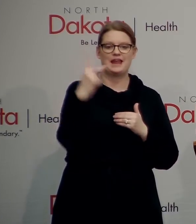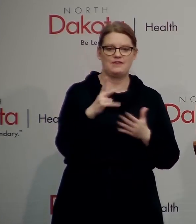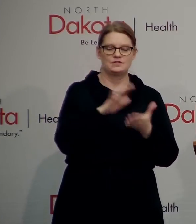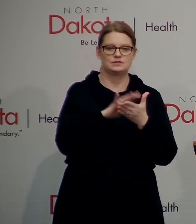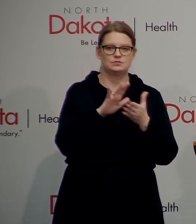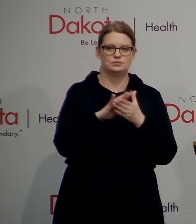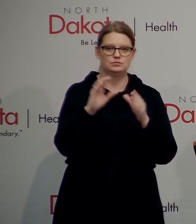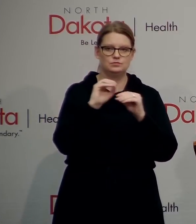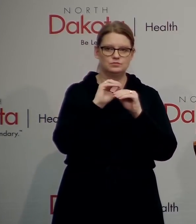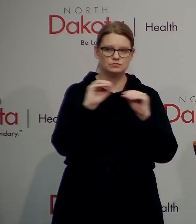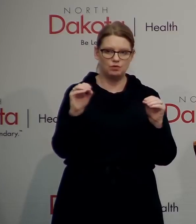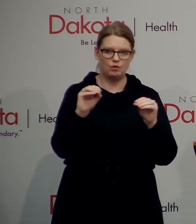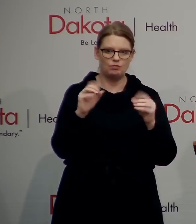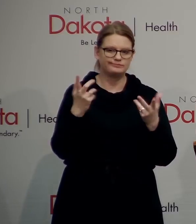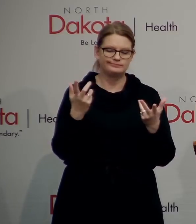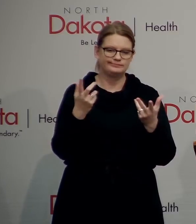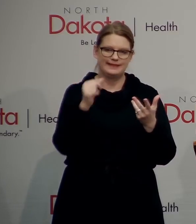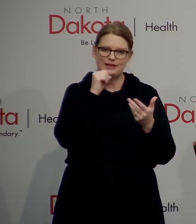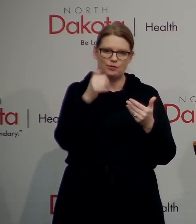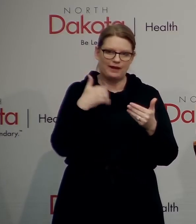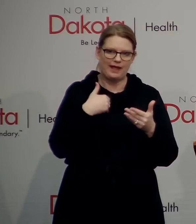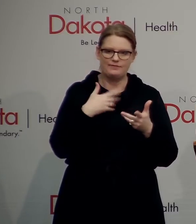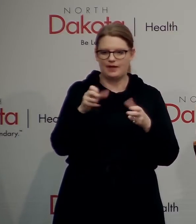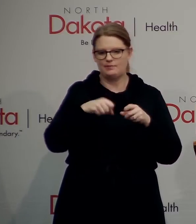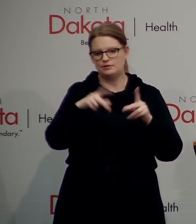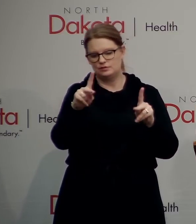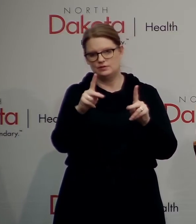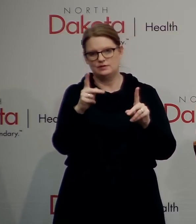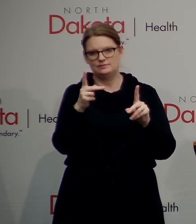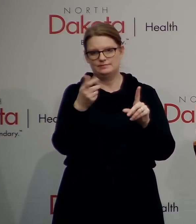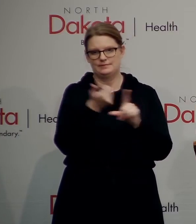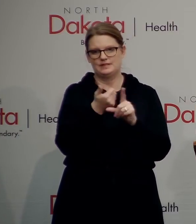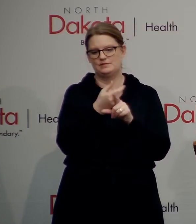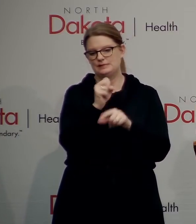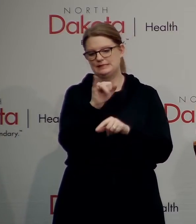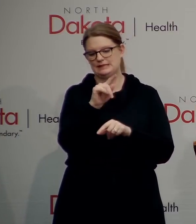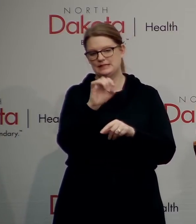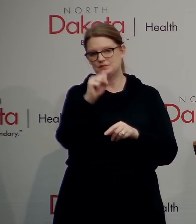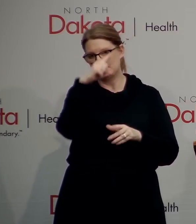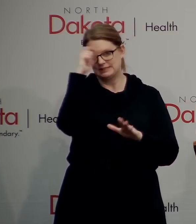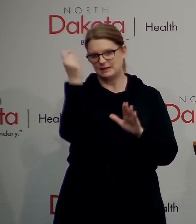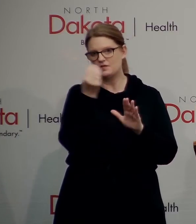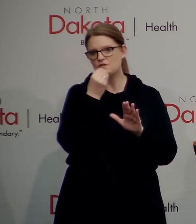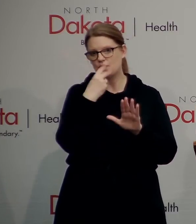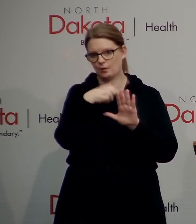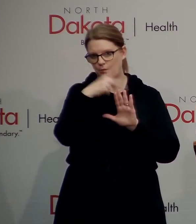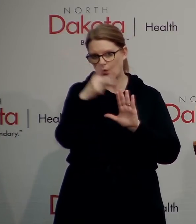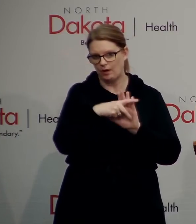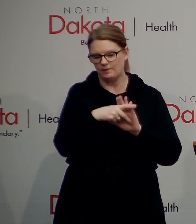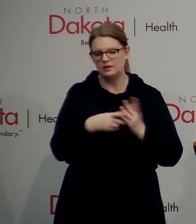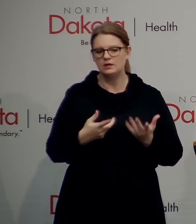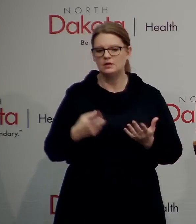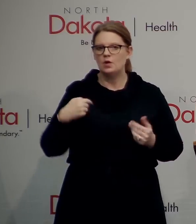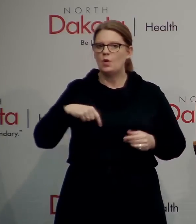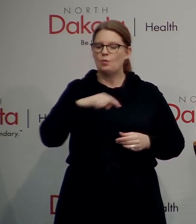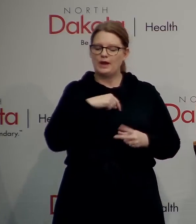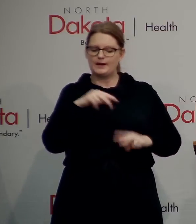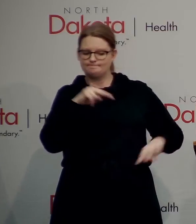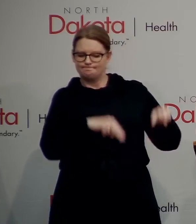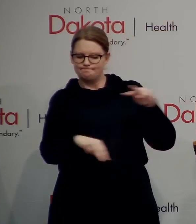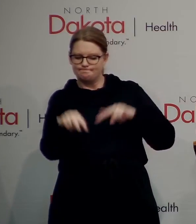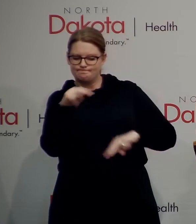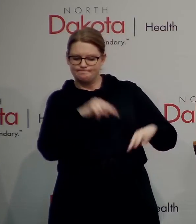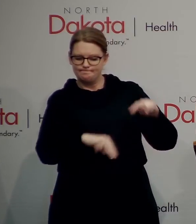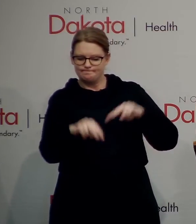the authority to be school distribution sites for summer food programming. We are closely watching